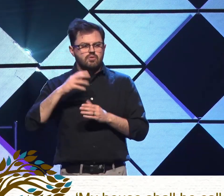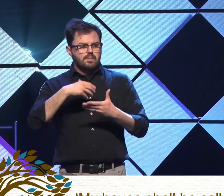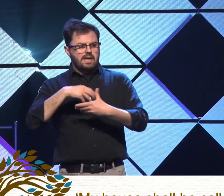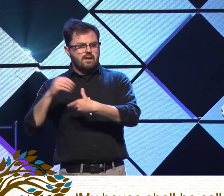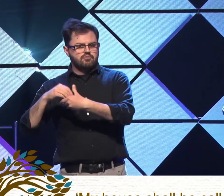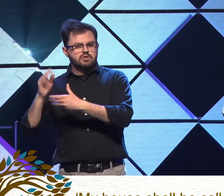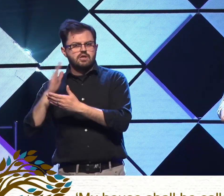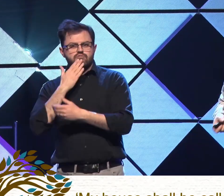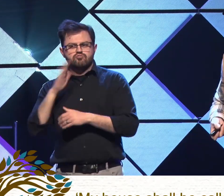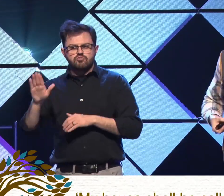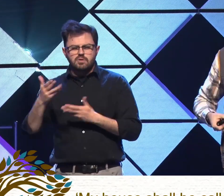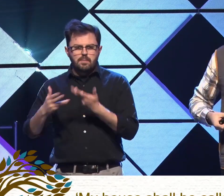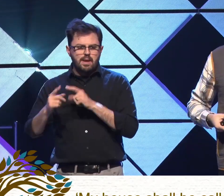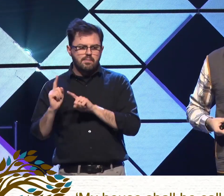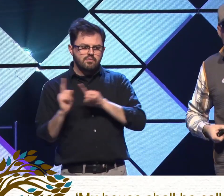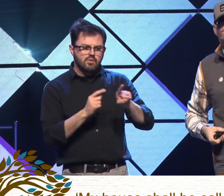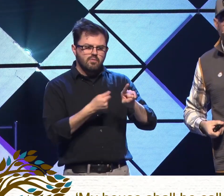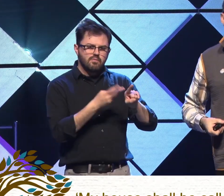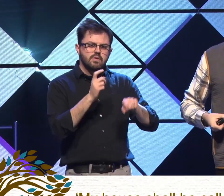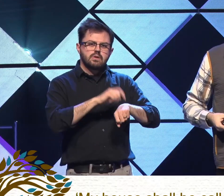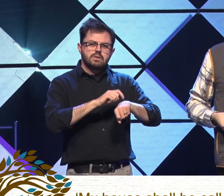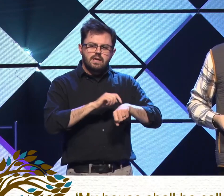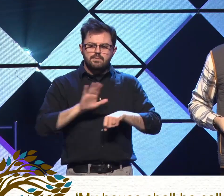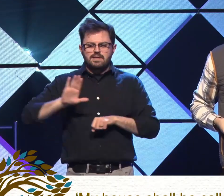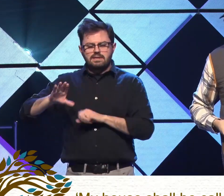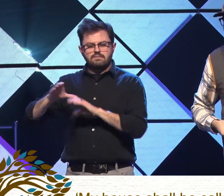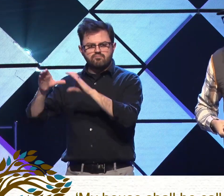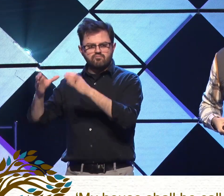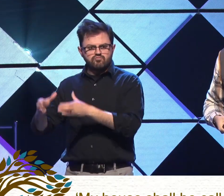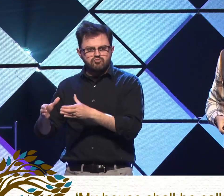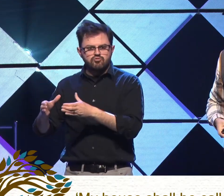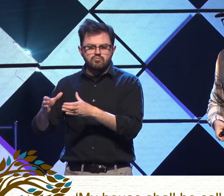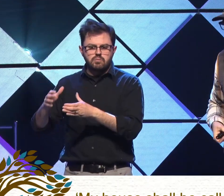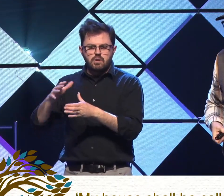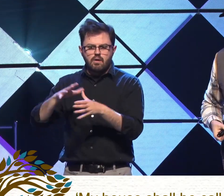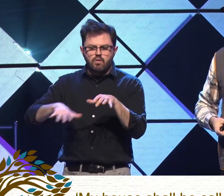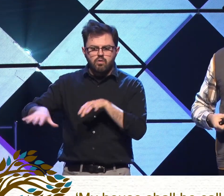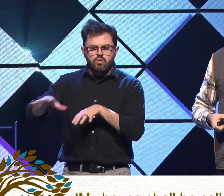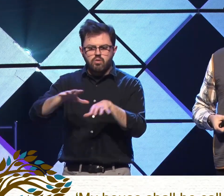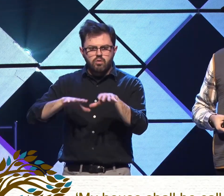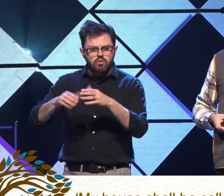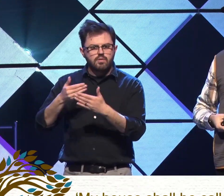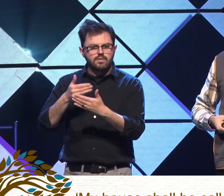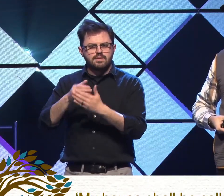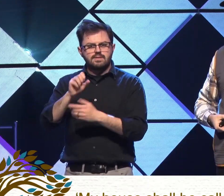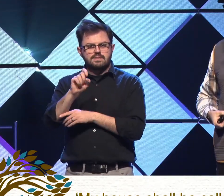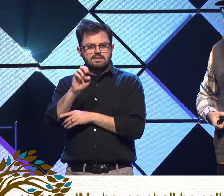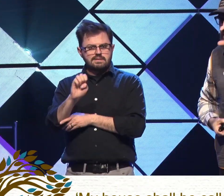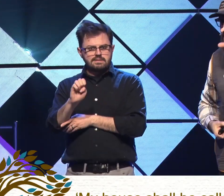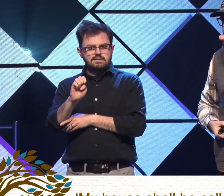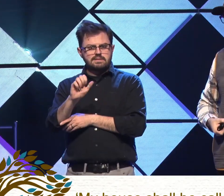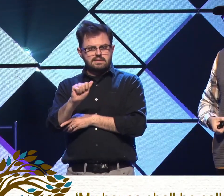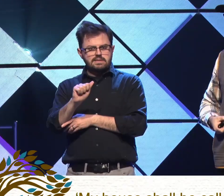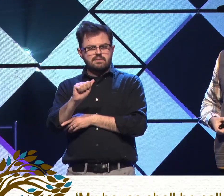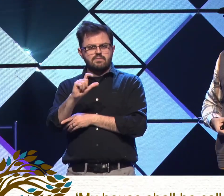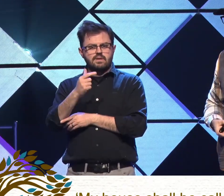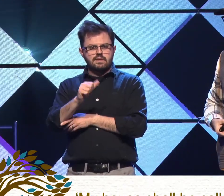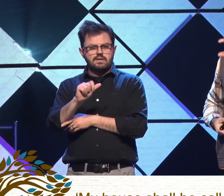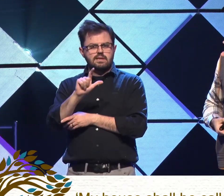times. His gang of people that he hung out with were around the Sea of Galilee, a place where there was